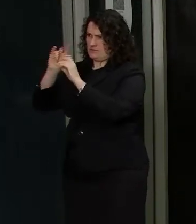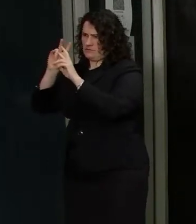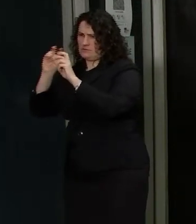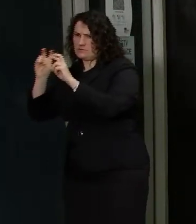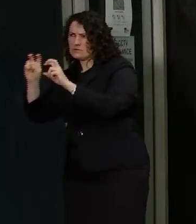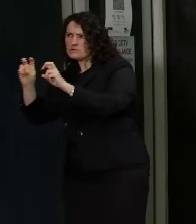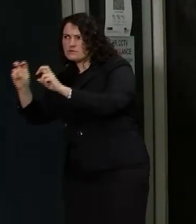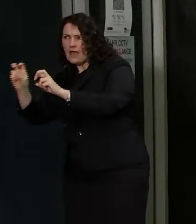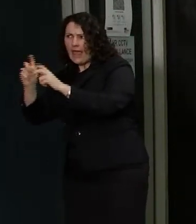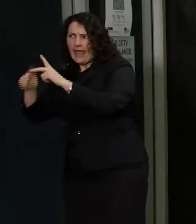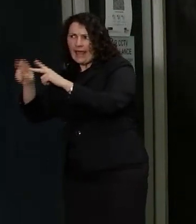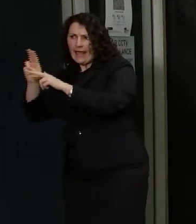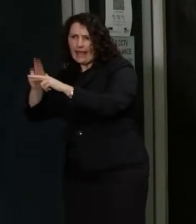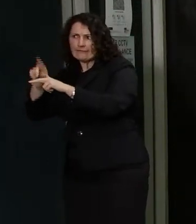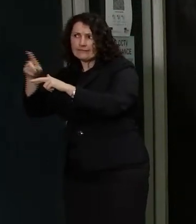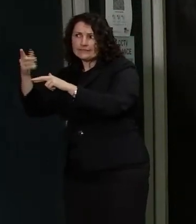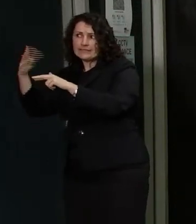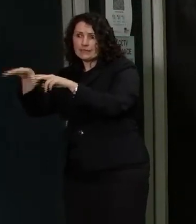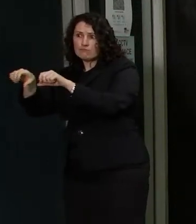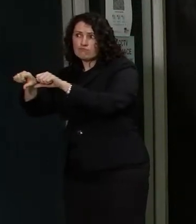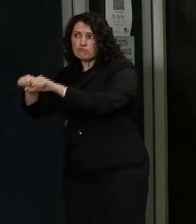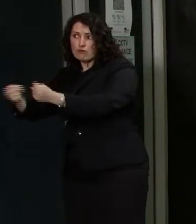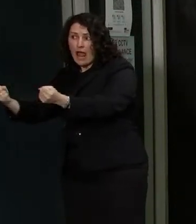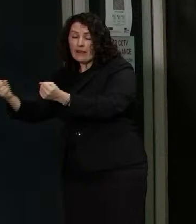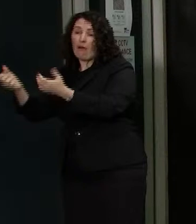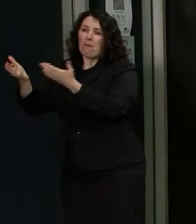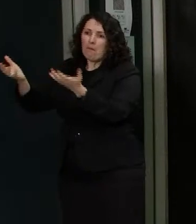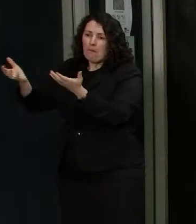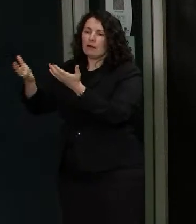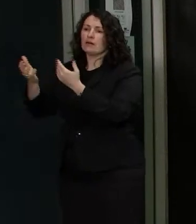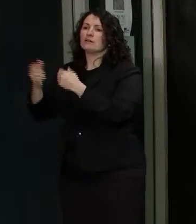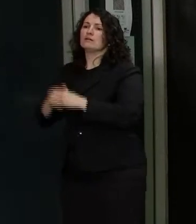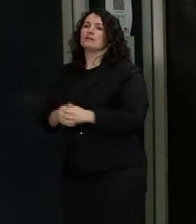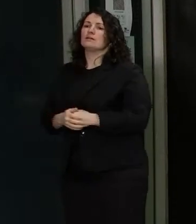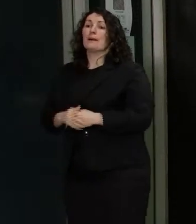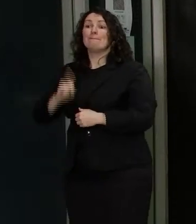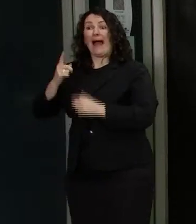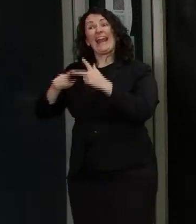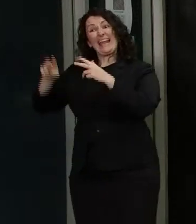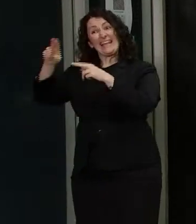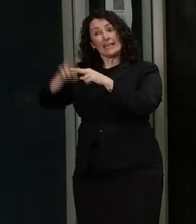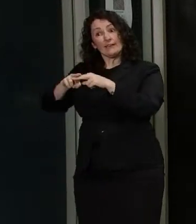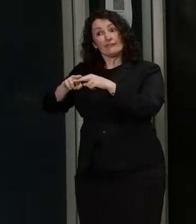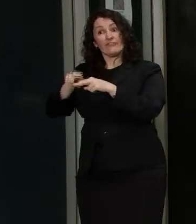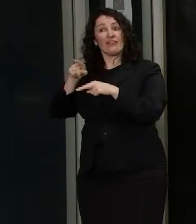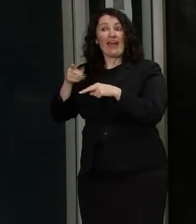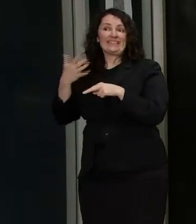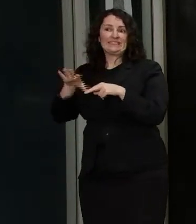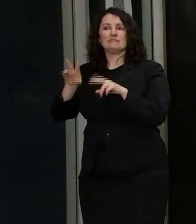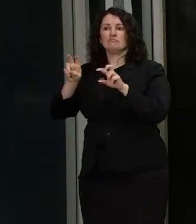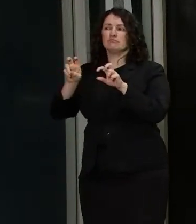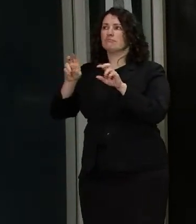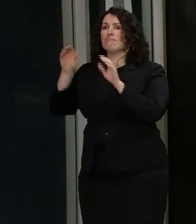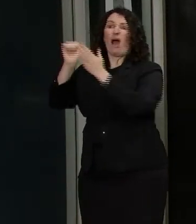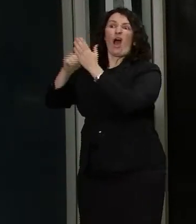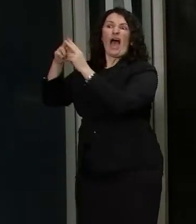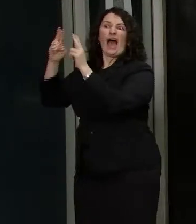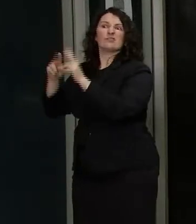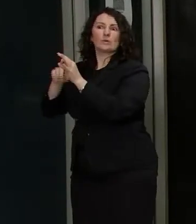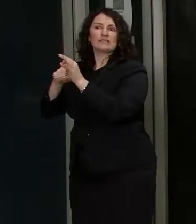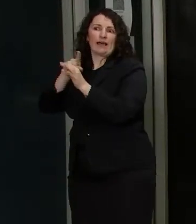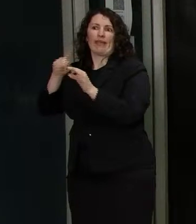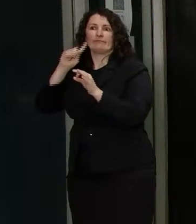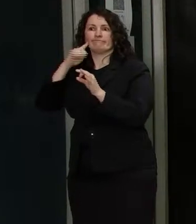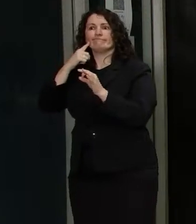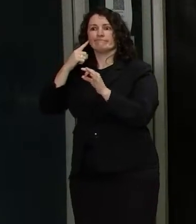wrong at that end. But relocation as a reason is not a contravention of our directions.